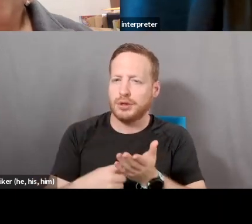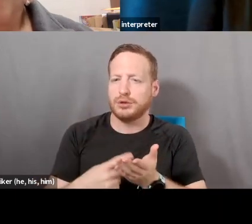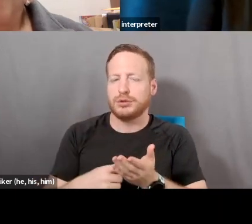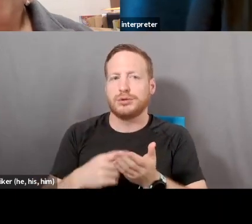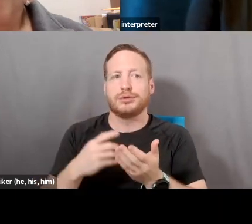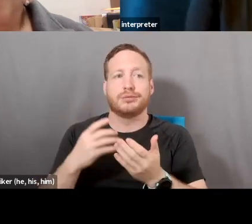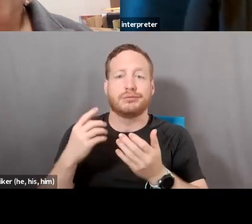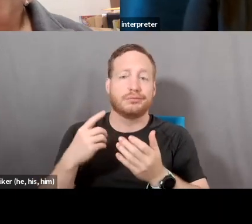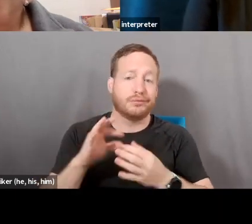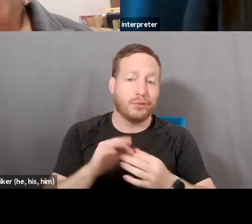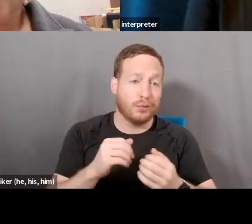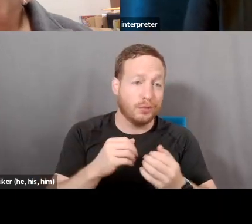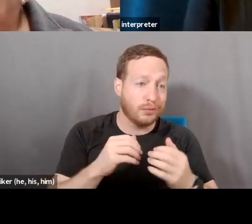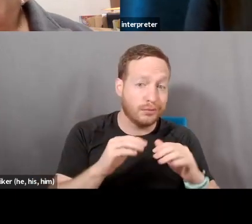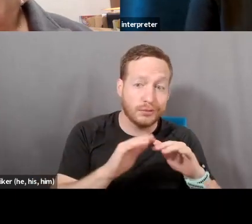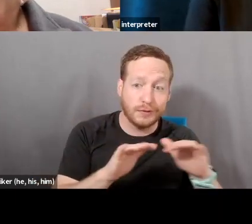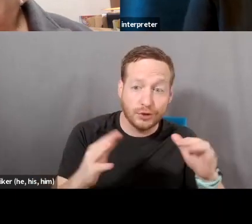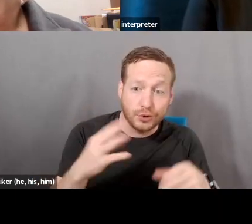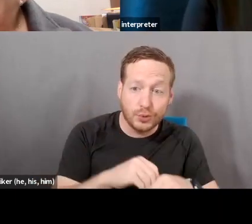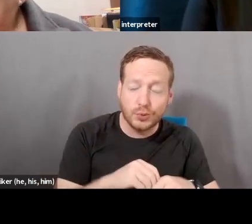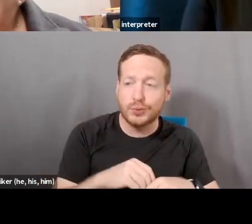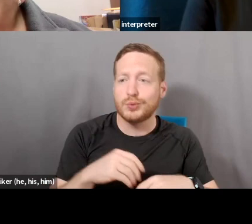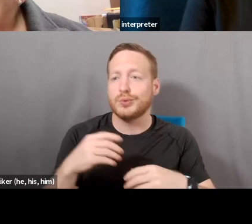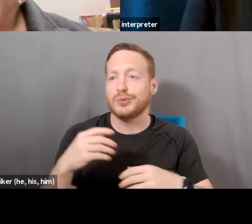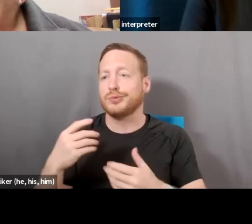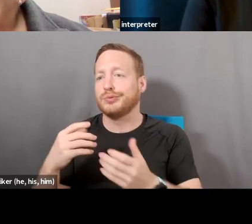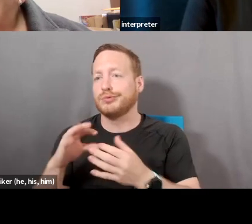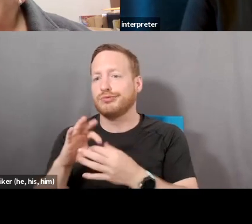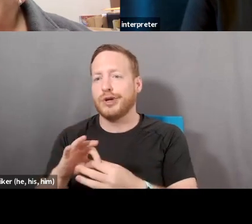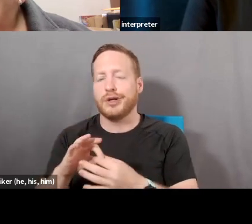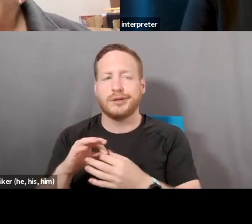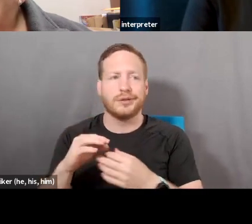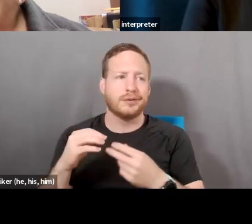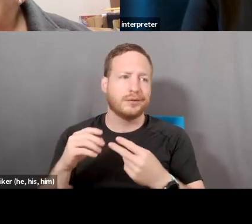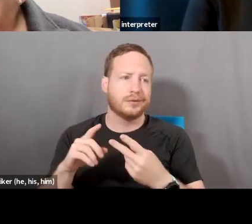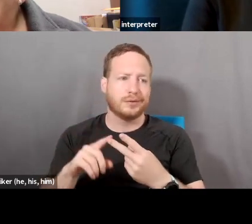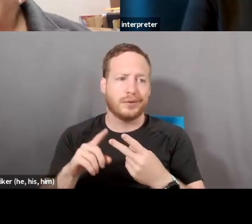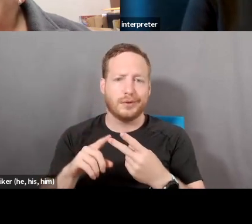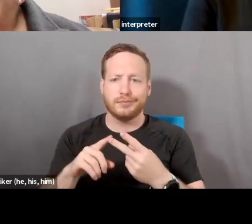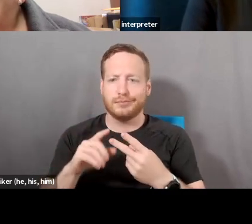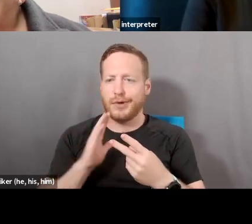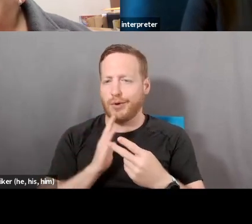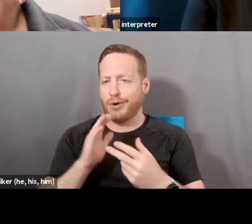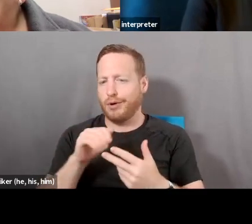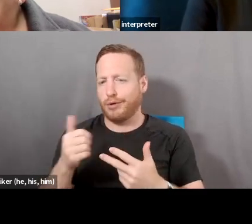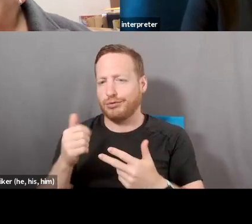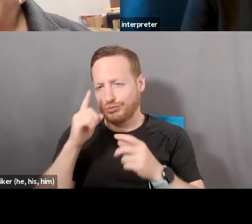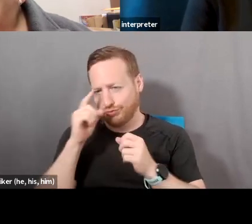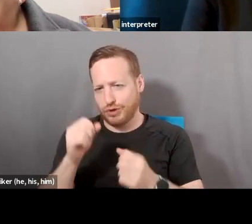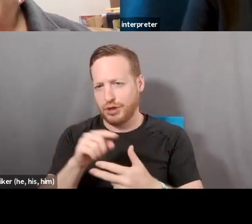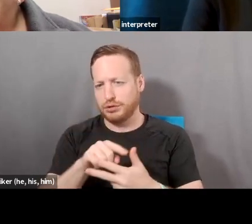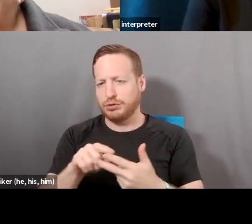that could have a good discussion related to equity and inclusion, related